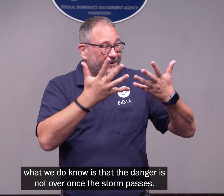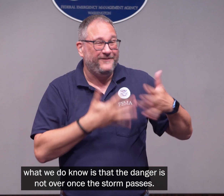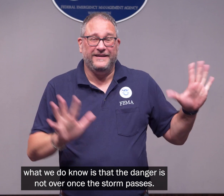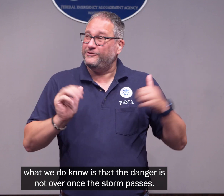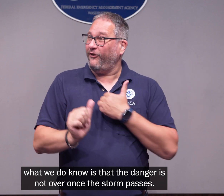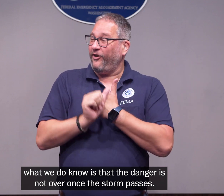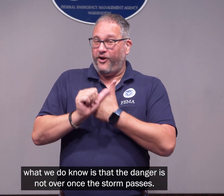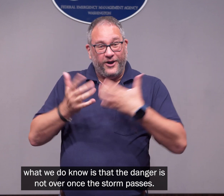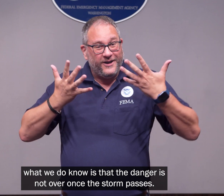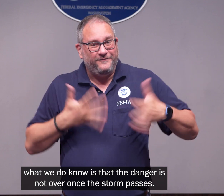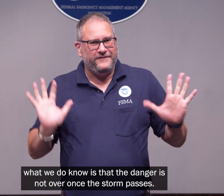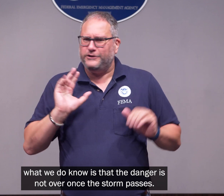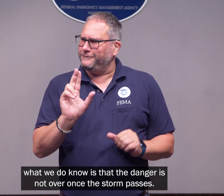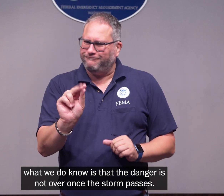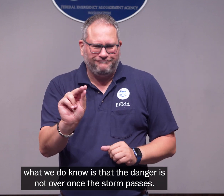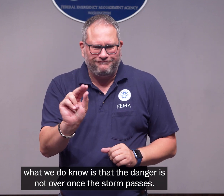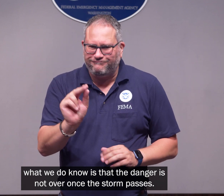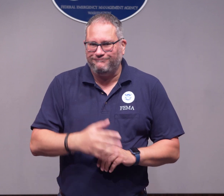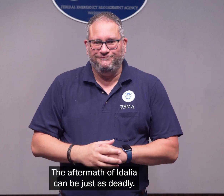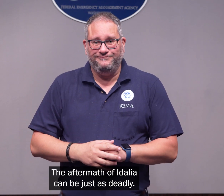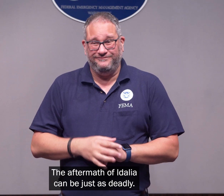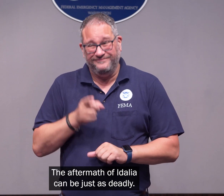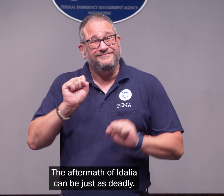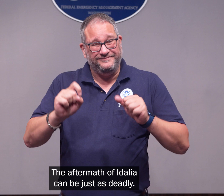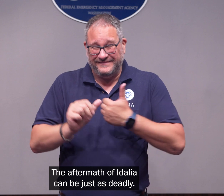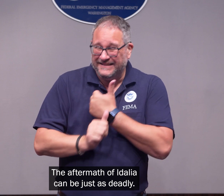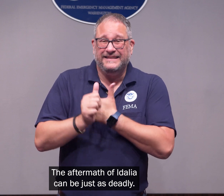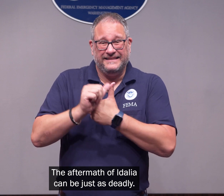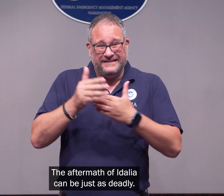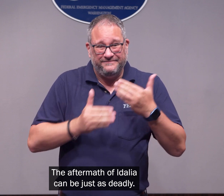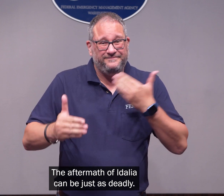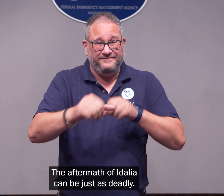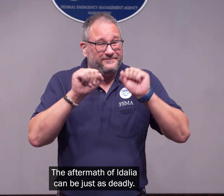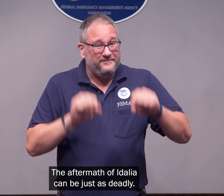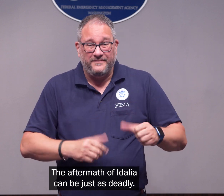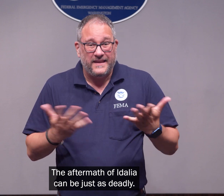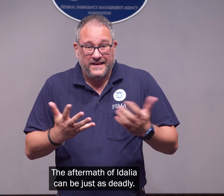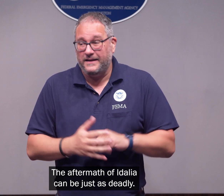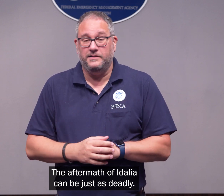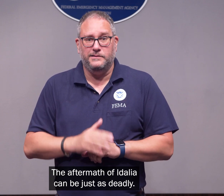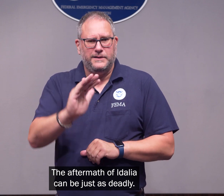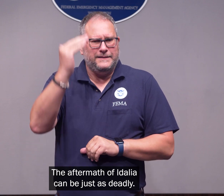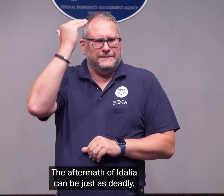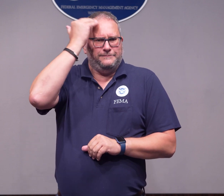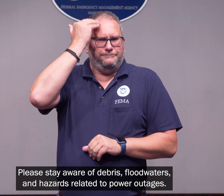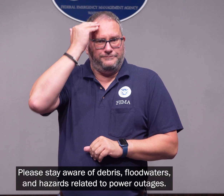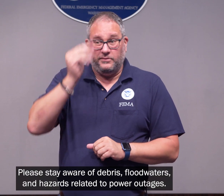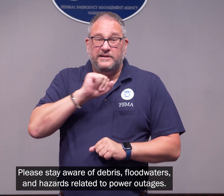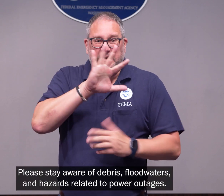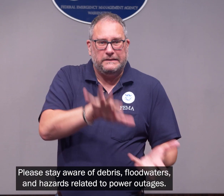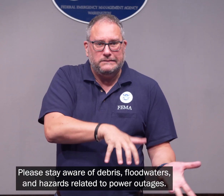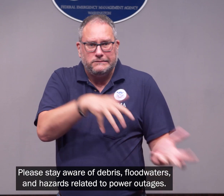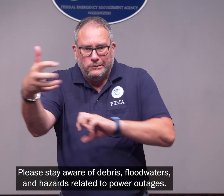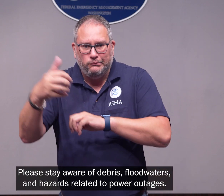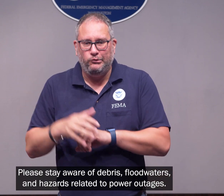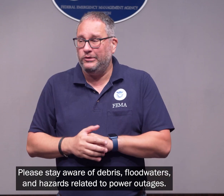over once the storm passes. The aftermath of Idalia can be just as deadly. Please stay aware of